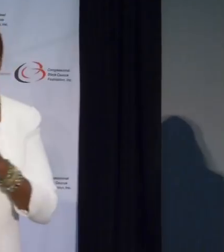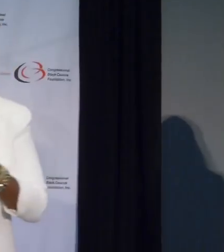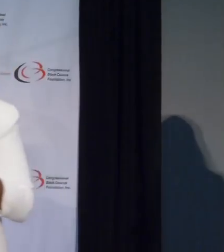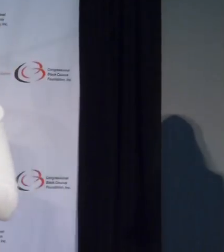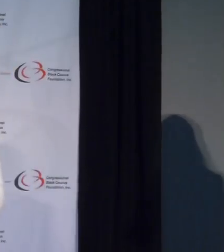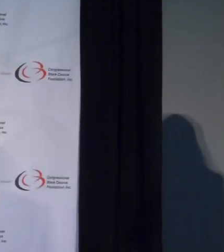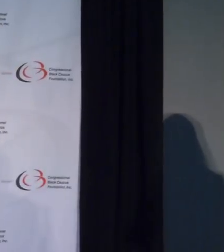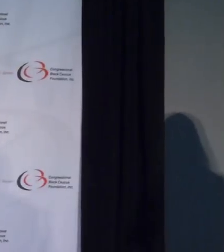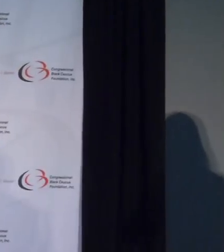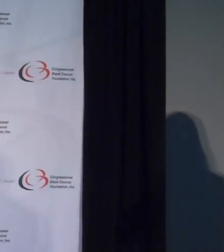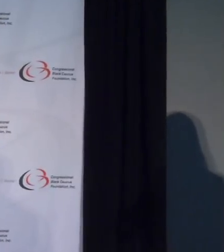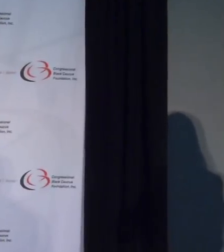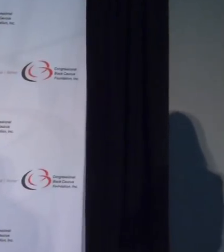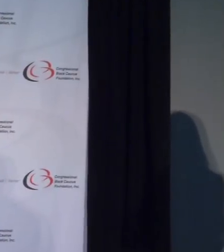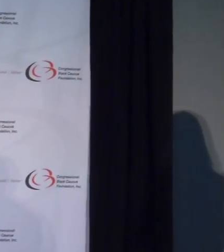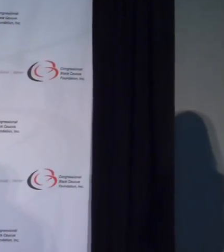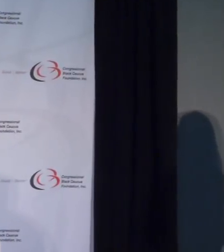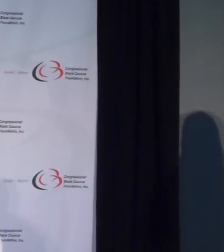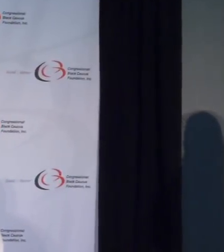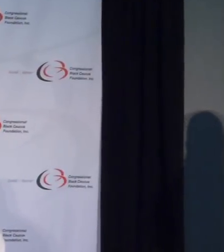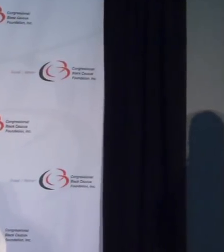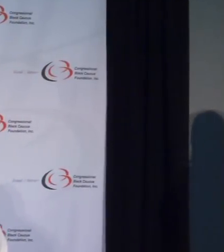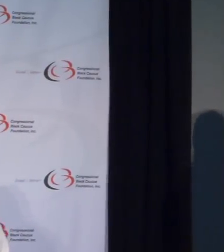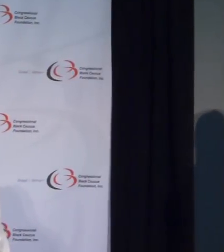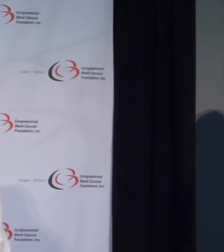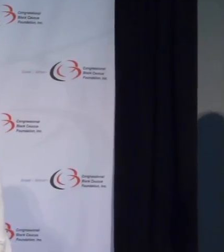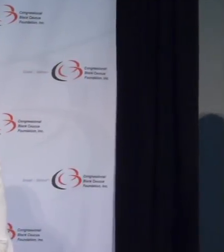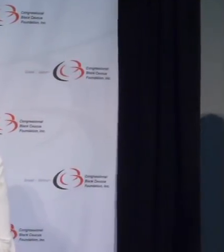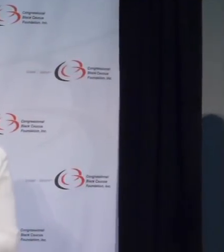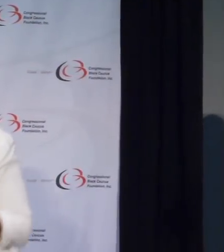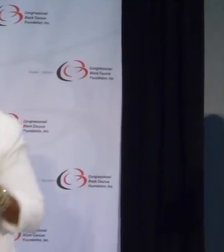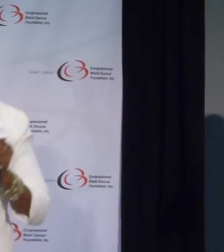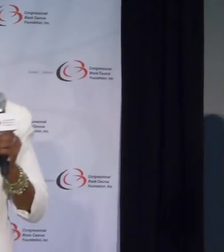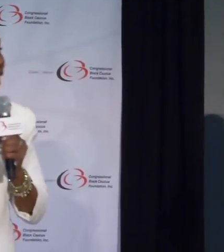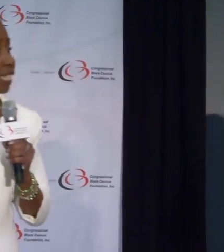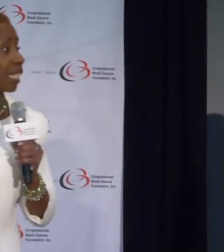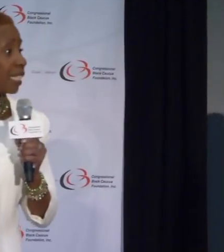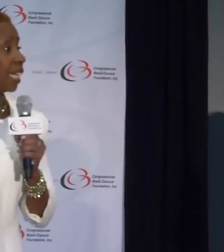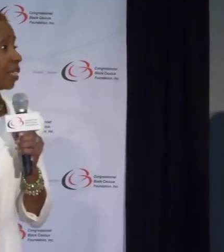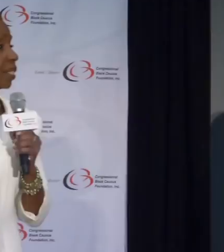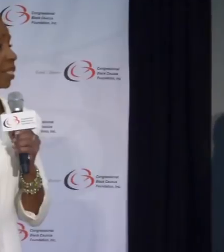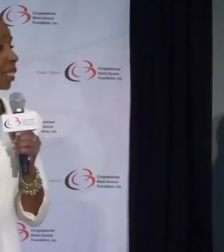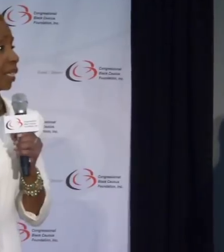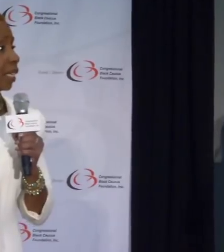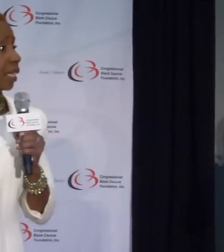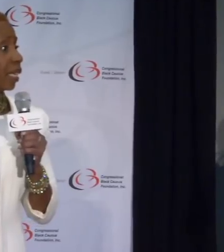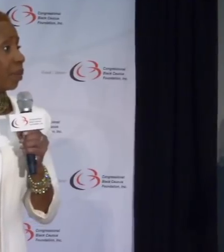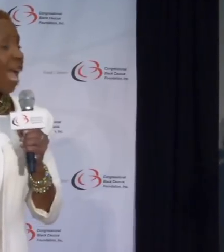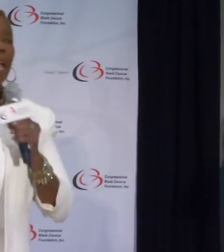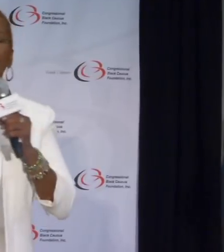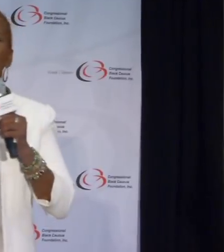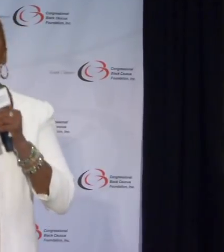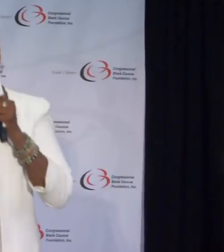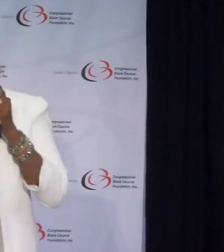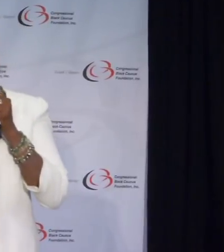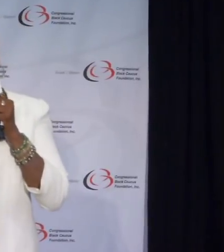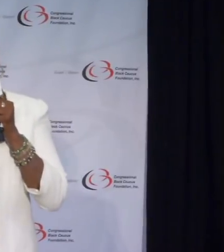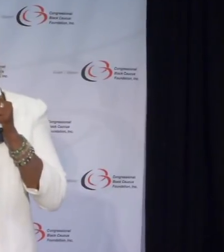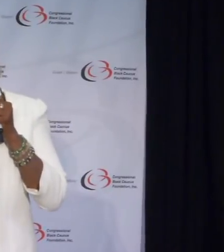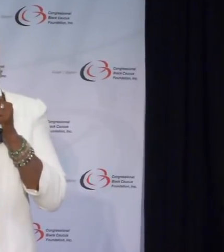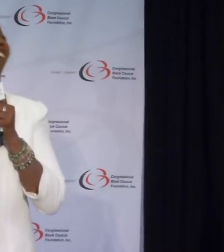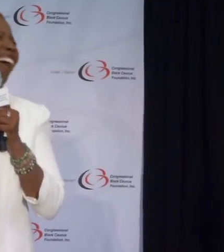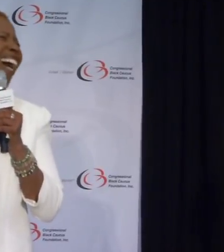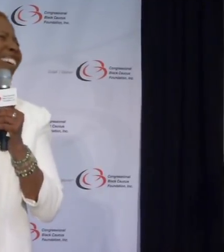an agenda. Don't just be mean for no reason. Don't just be wasting tears. Why am